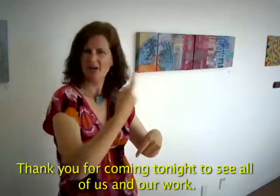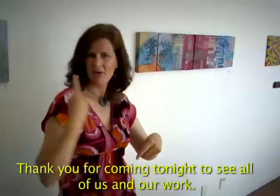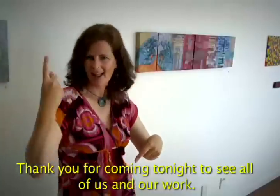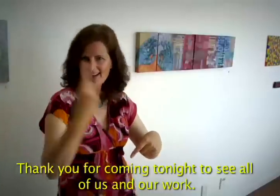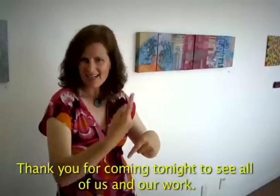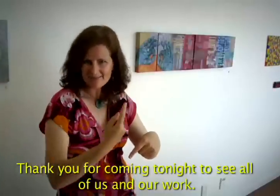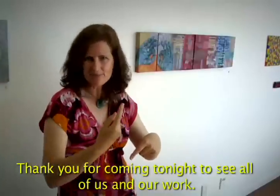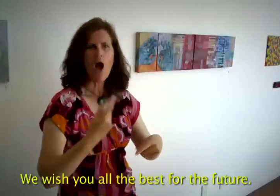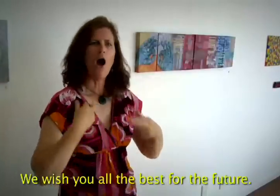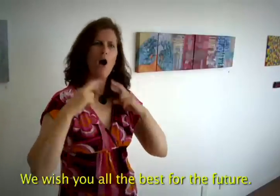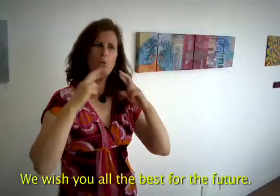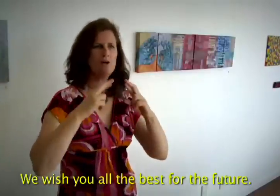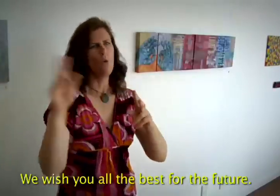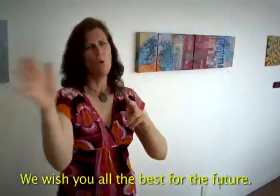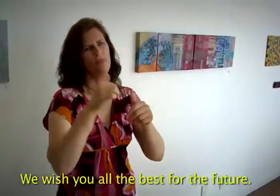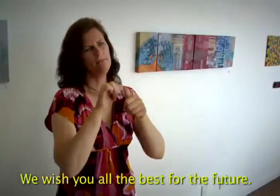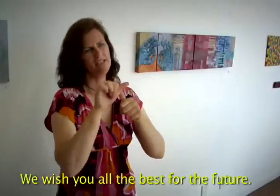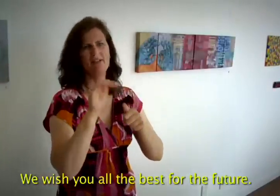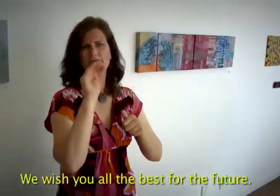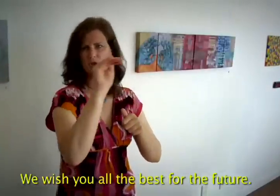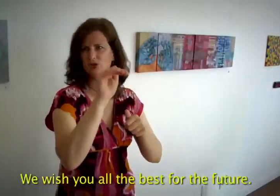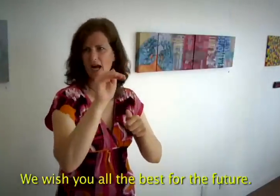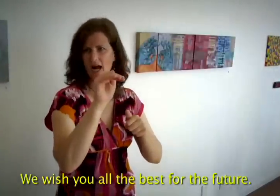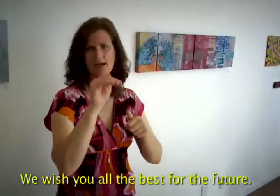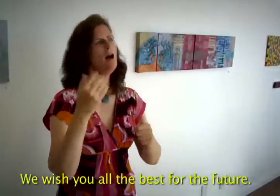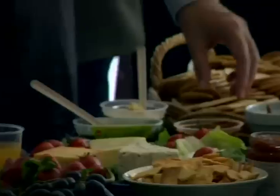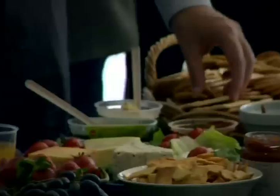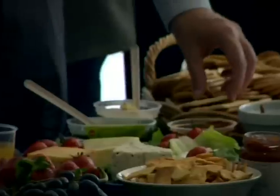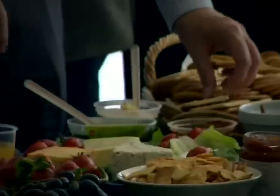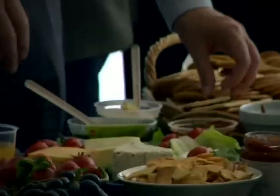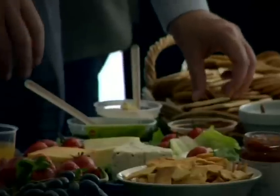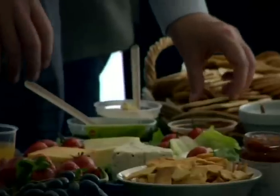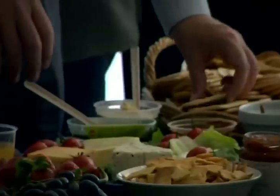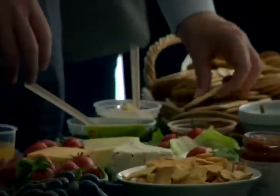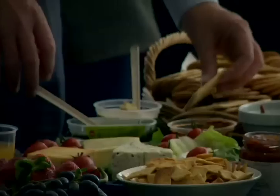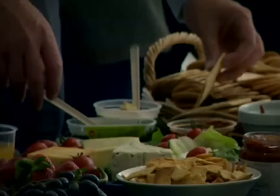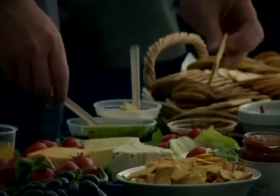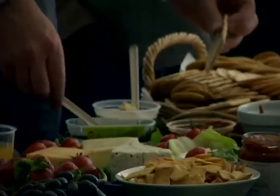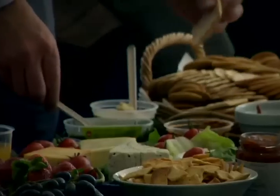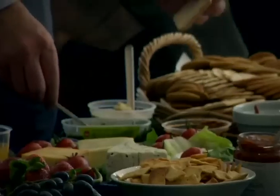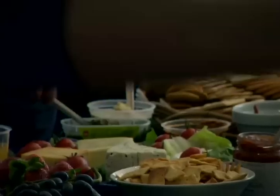all of us and our work. And we wish you all the best for the future.